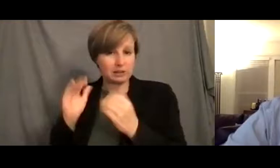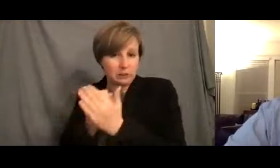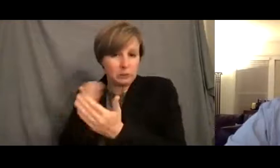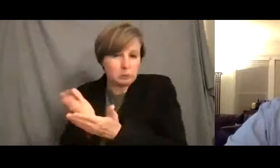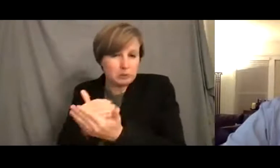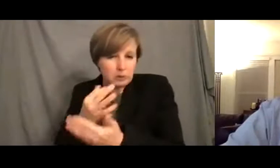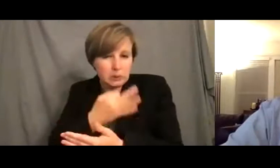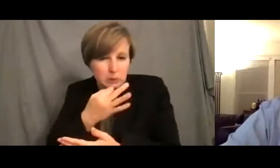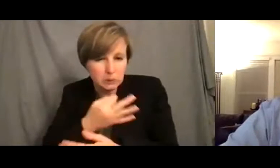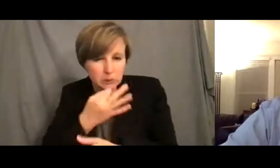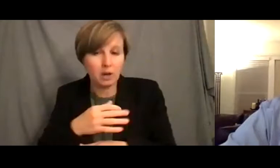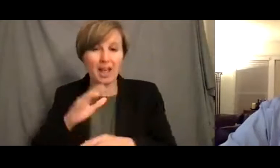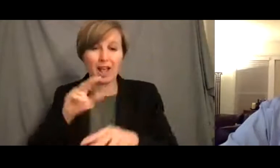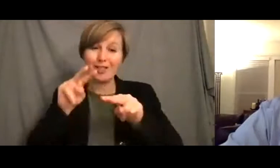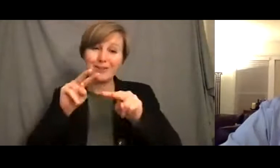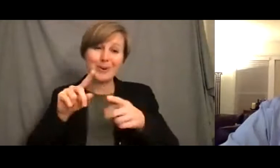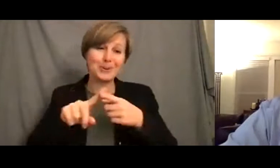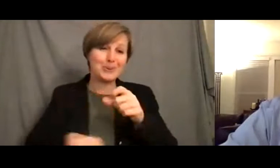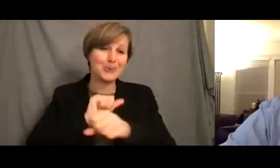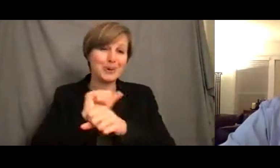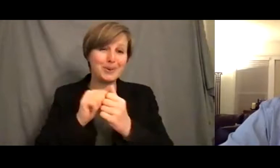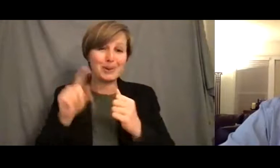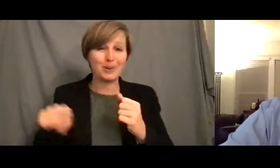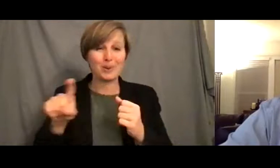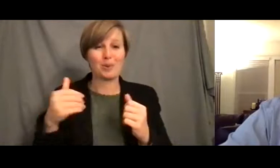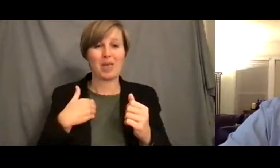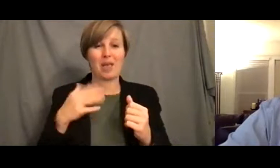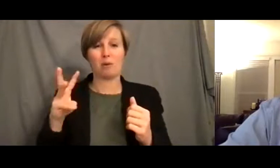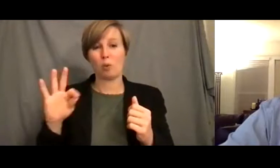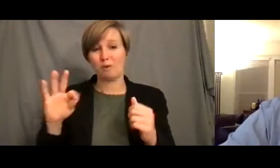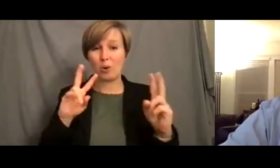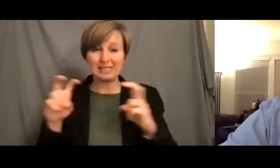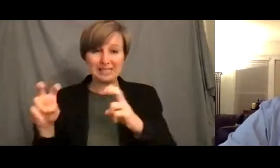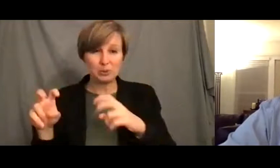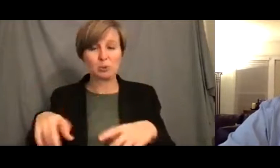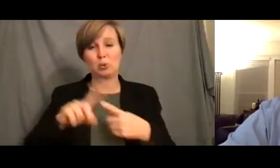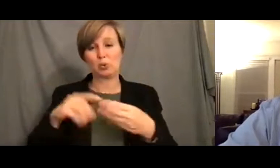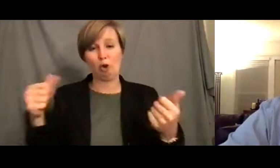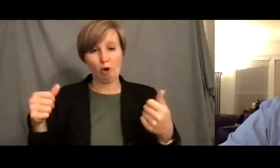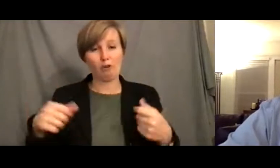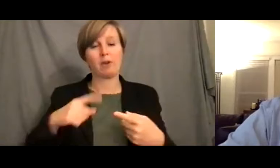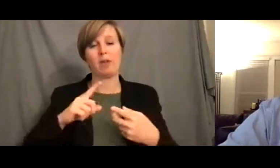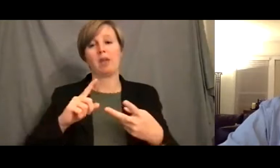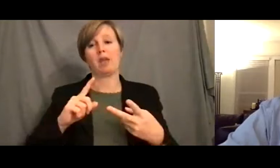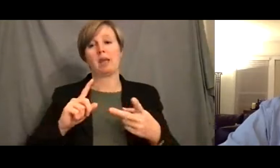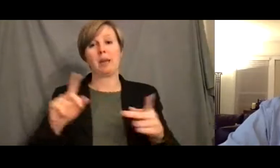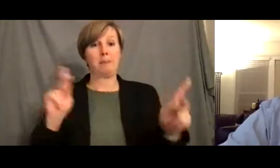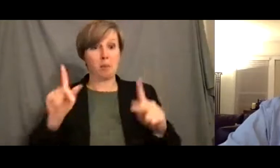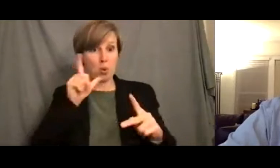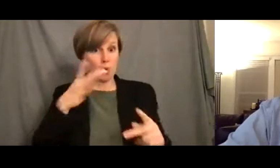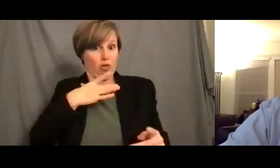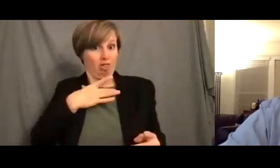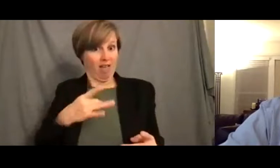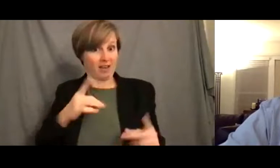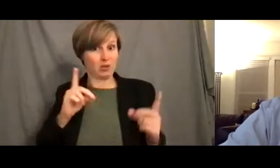much. I look forward to working with you. We've got workforce issues to solve. People who like to do the work that